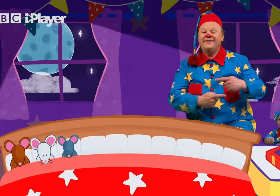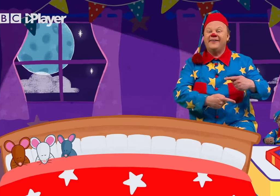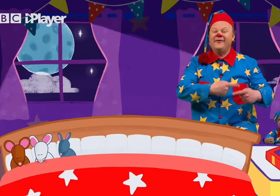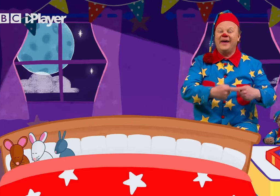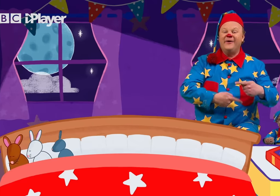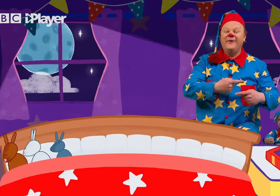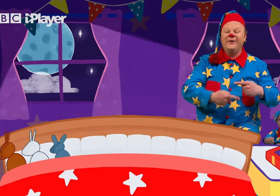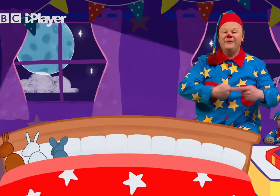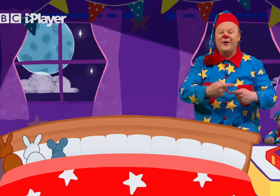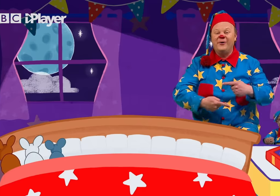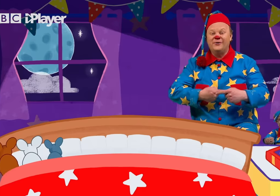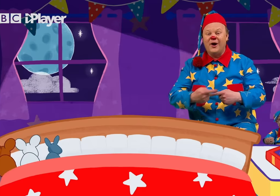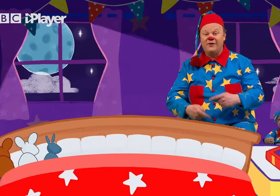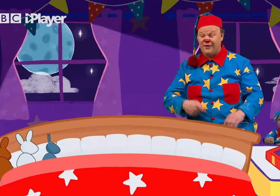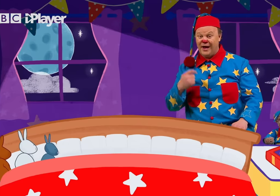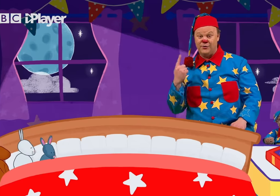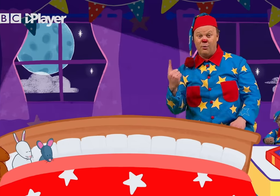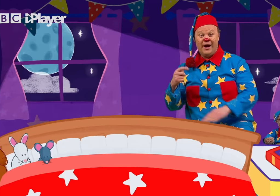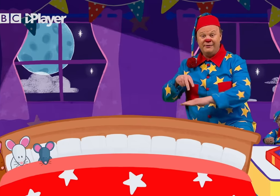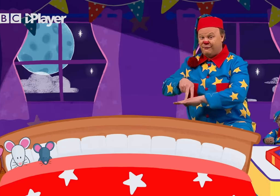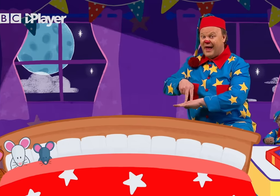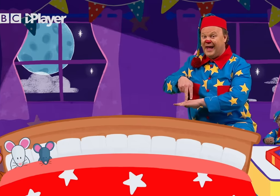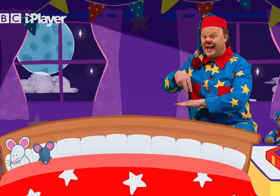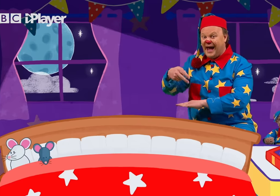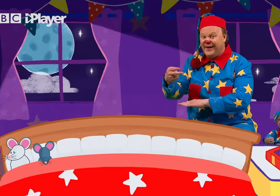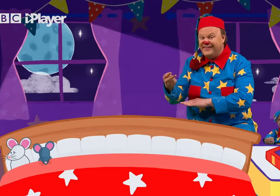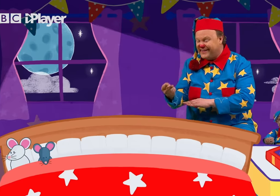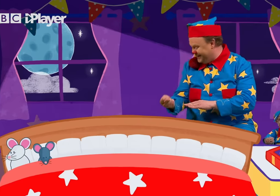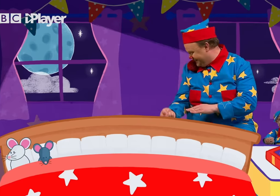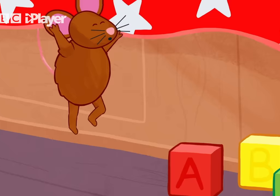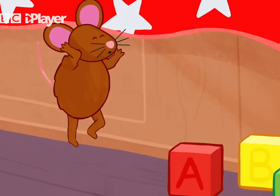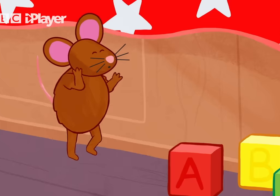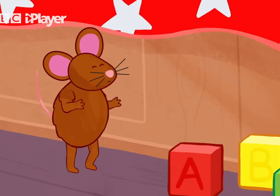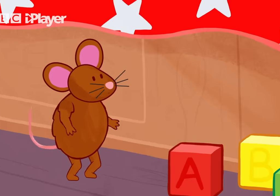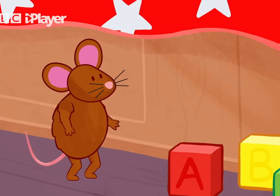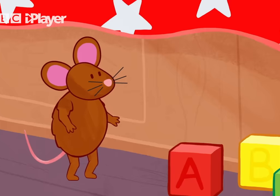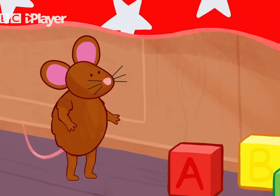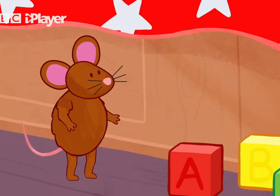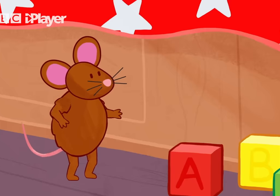So they all rolled over and one fell out. Oh dear!